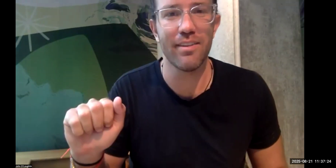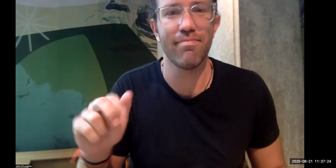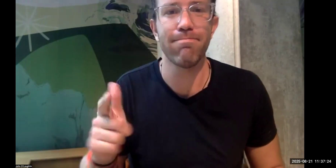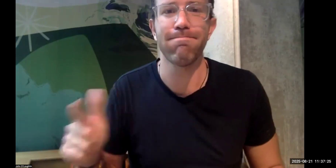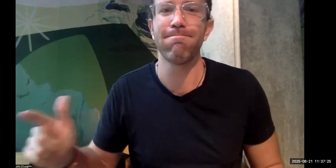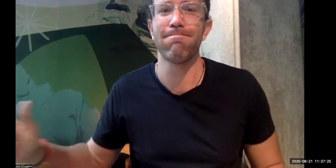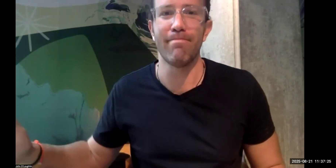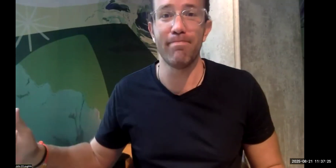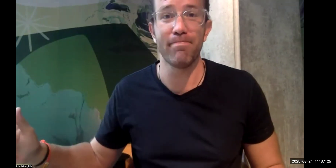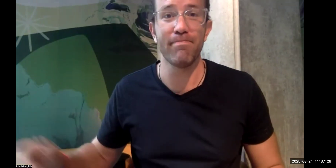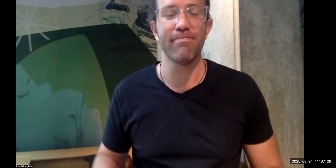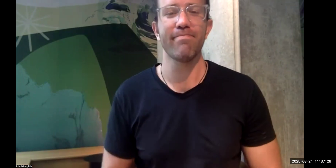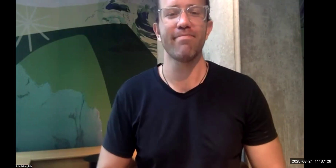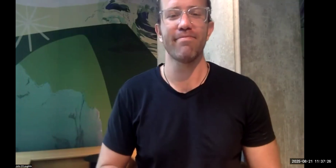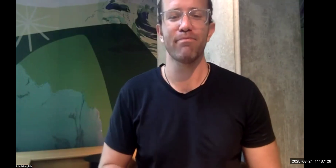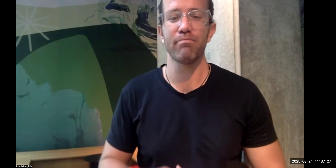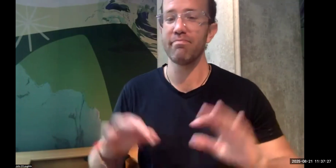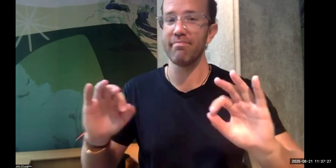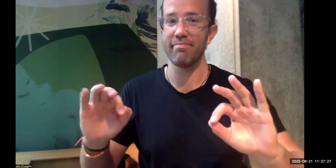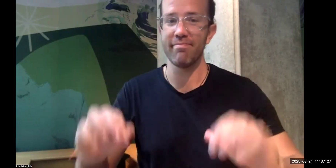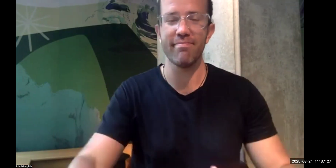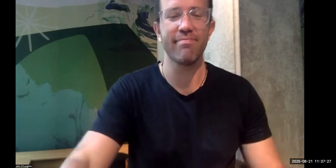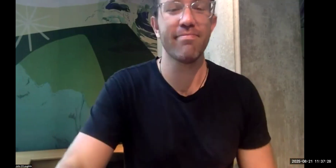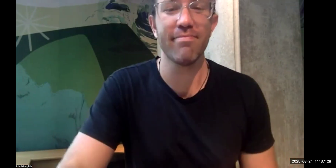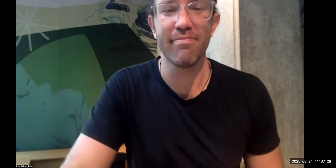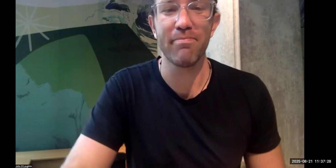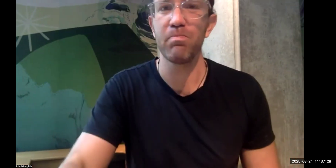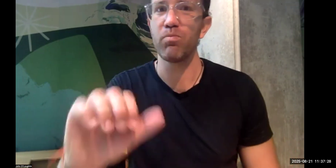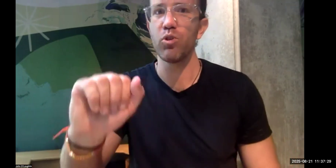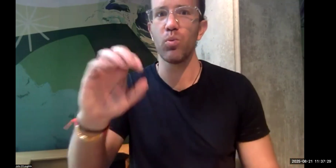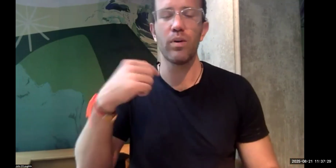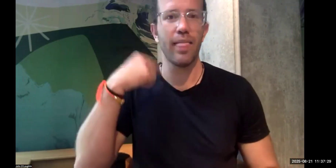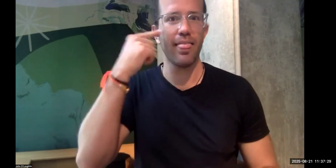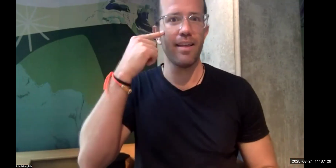they do their own. So that's the interactive portion of this course.